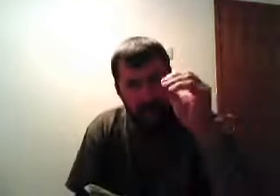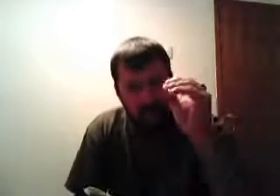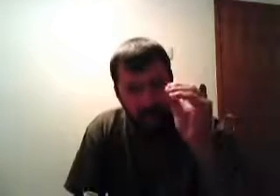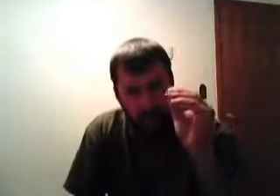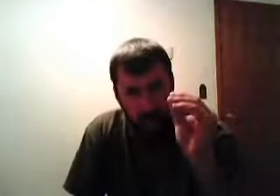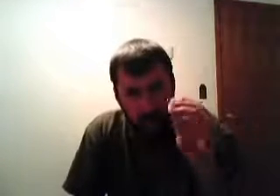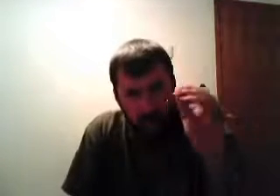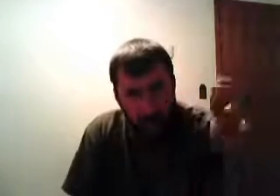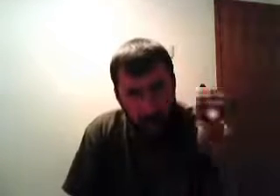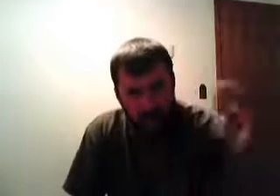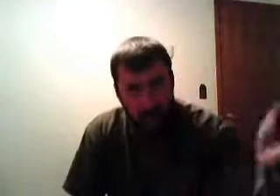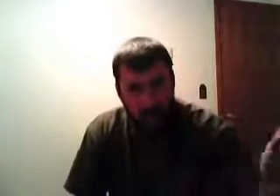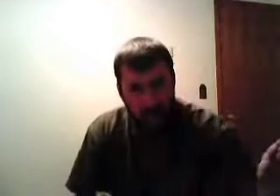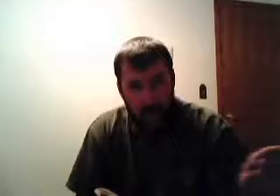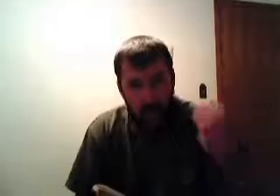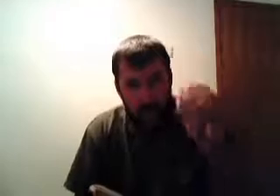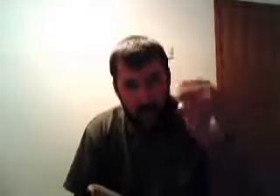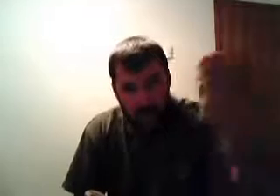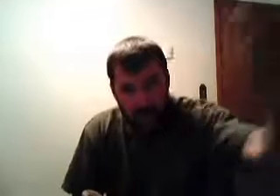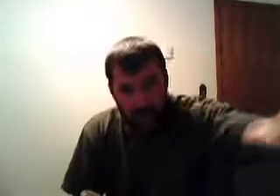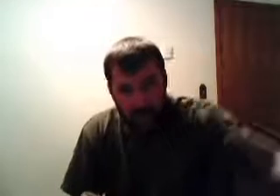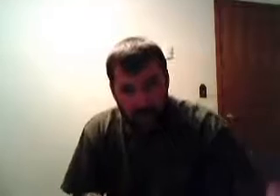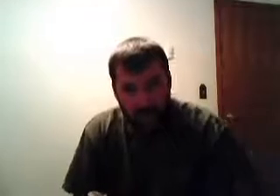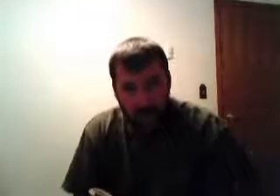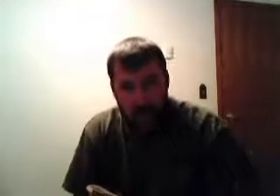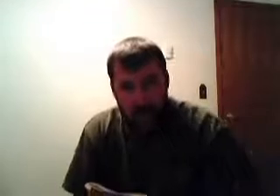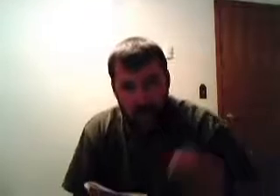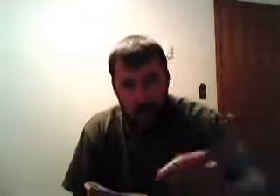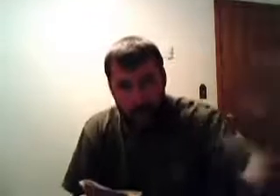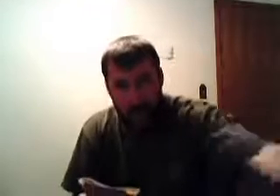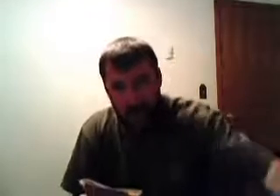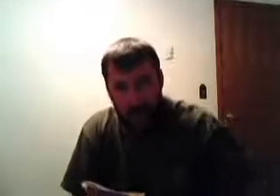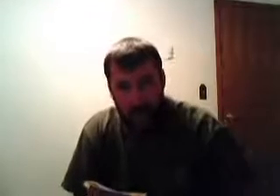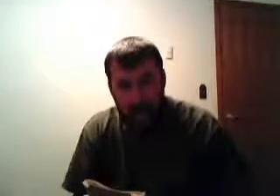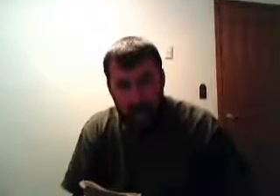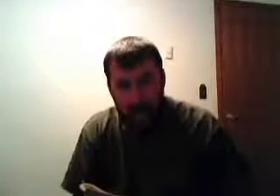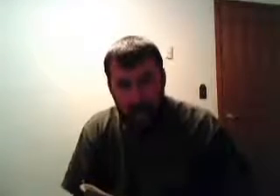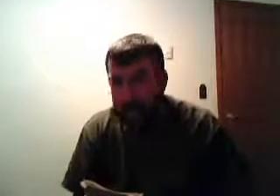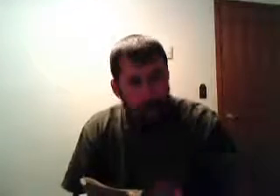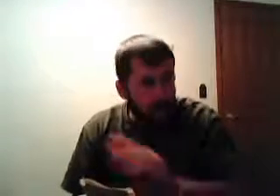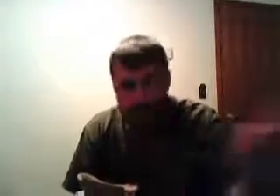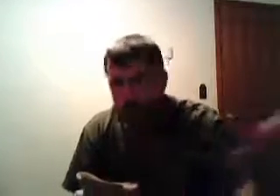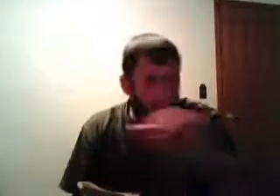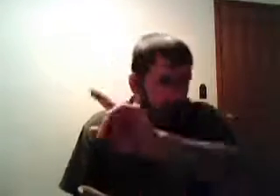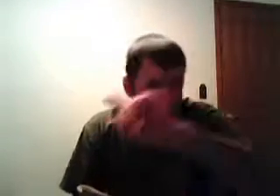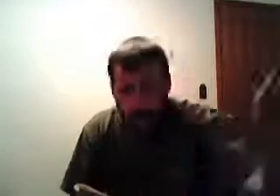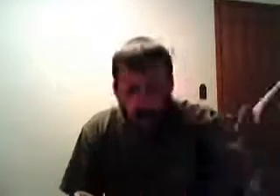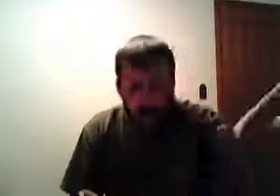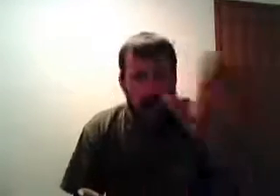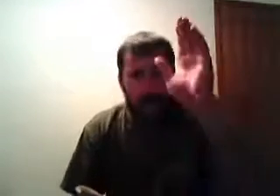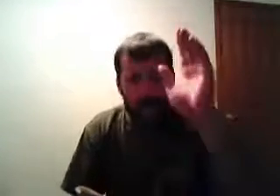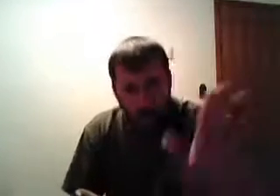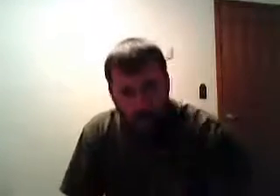they're telling you peace, peace through security. Peace, peace through staying in Iraq. Peace, peace through Afghanistan. I'm telling you there ain't no peace and there ain't no